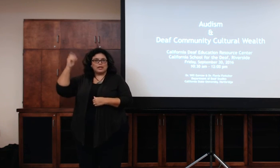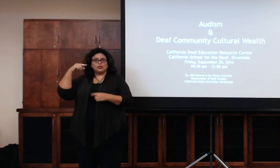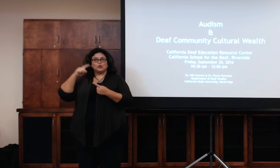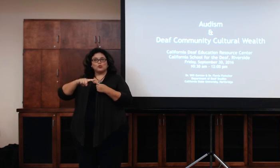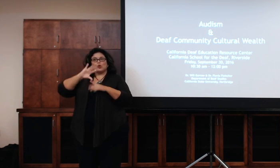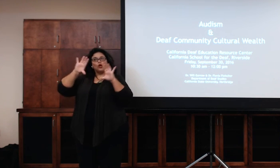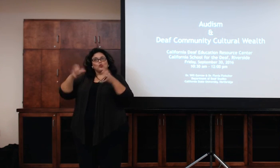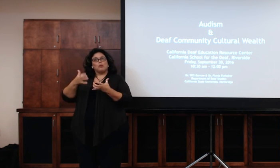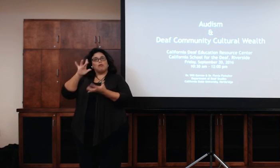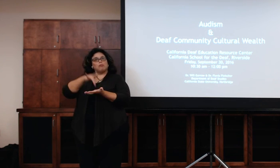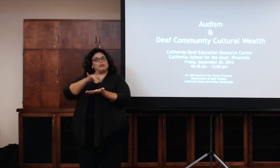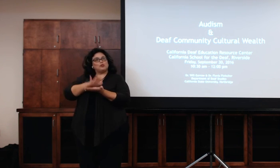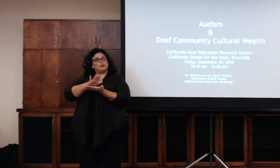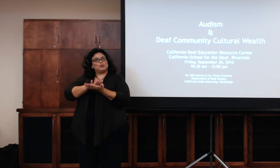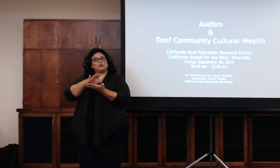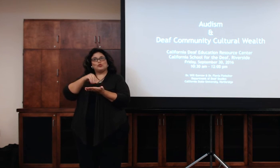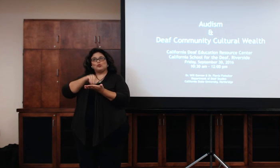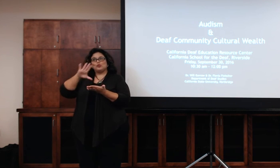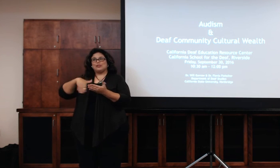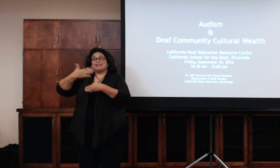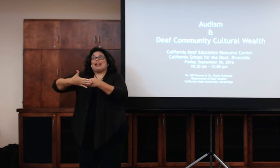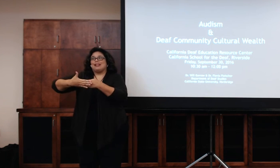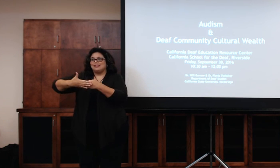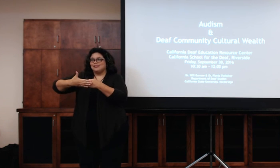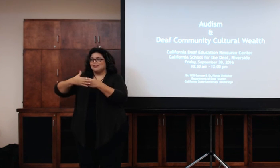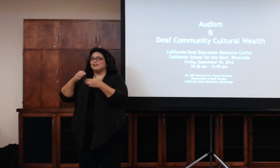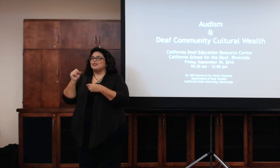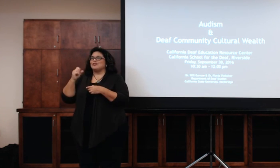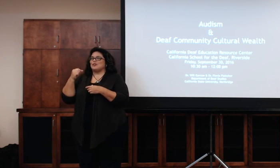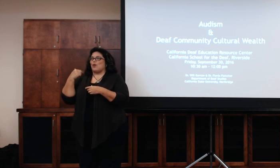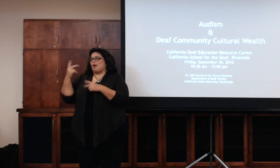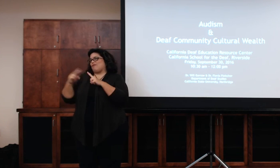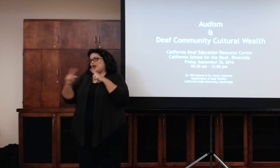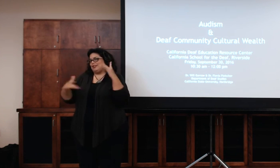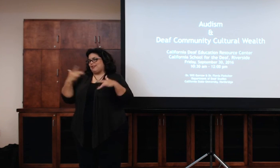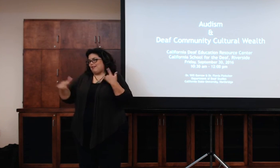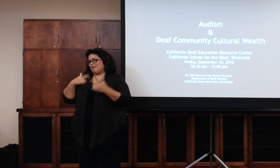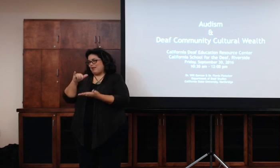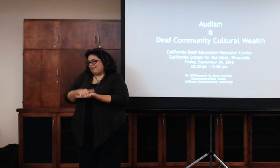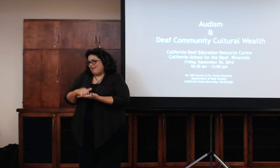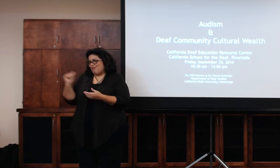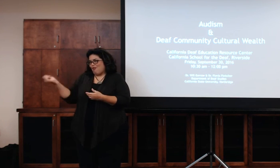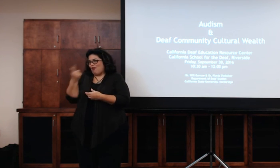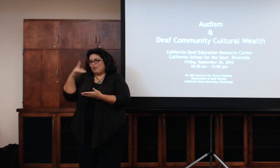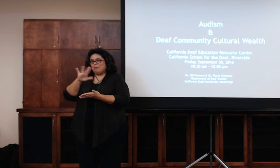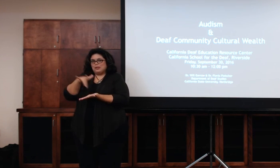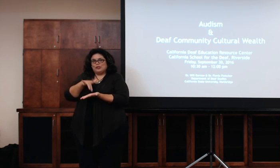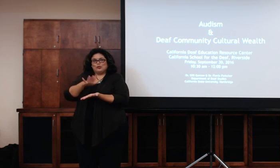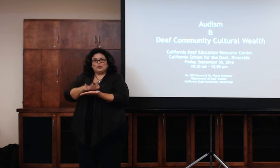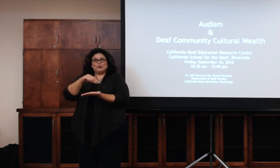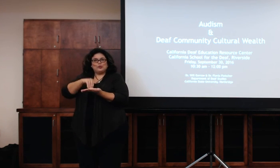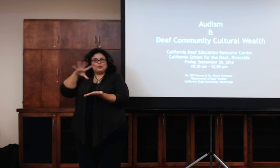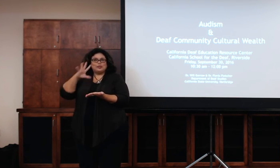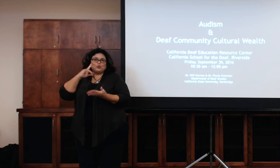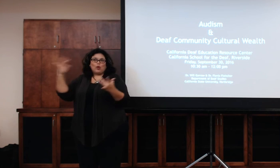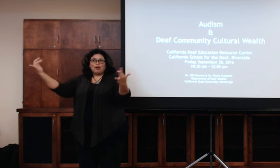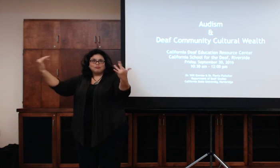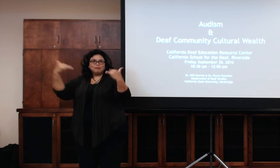and will also be presenting to a group of middle school students right after they're done here. So we're thrilled about that. We're excited for the middle school students.